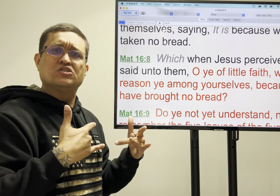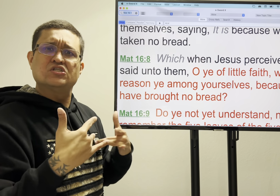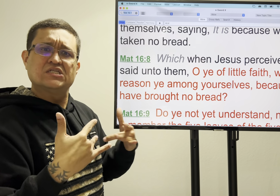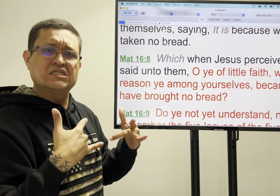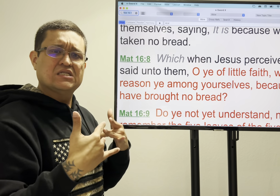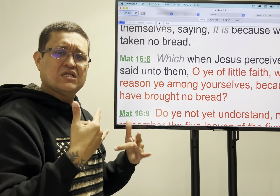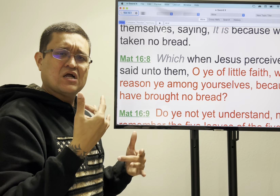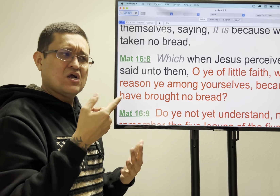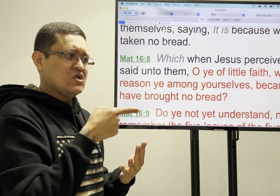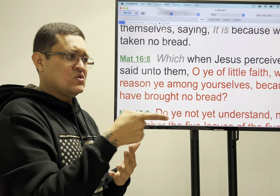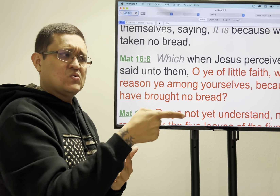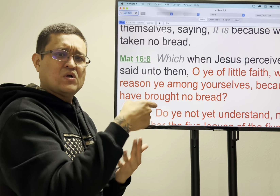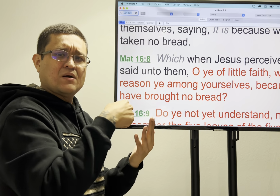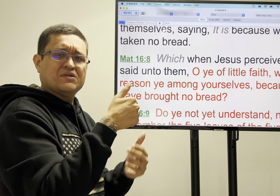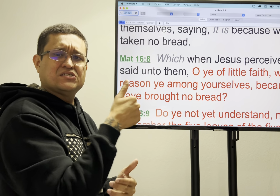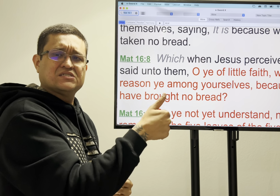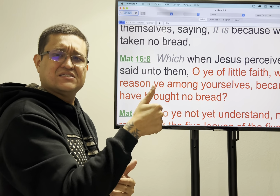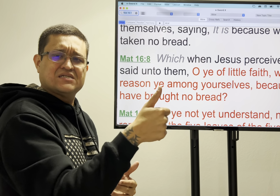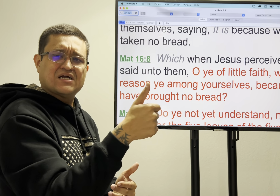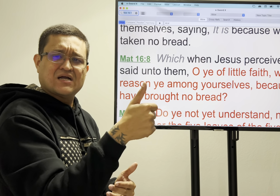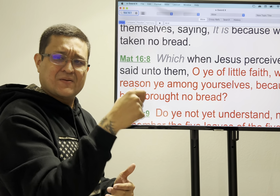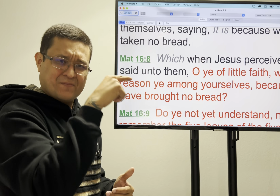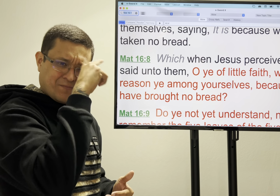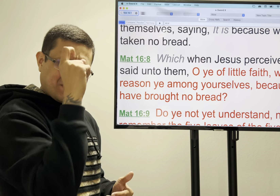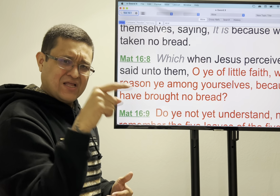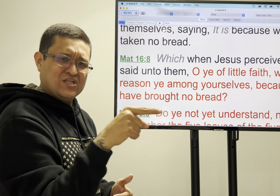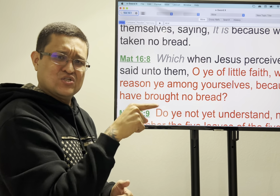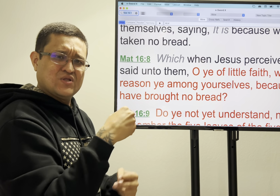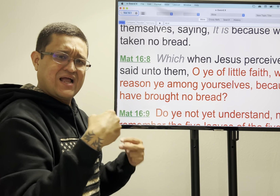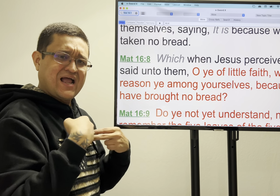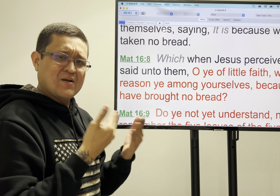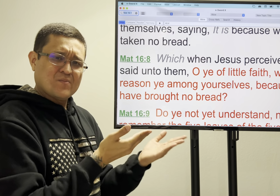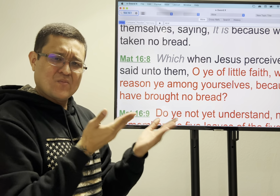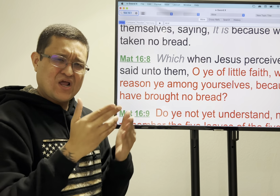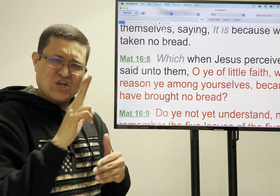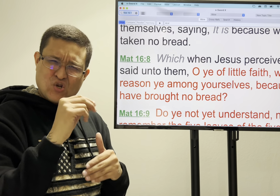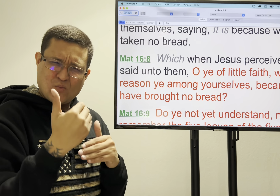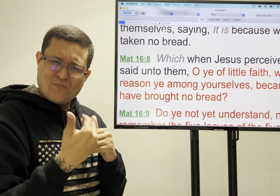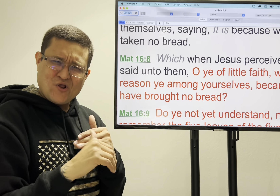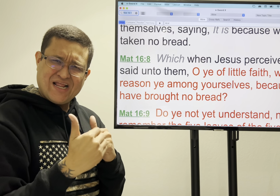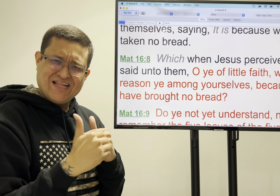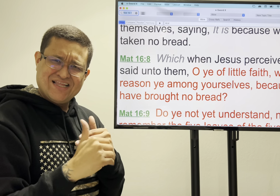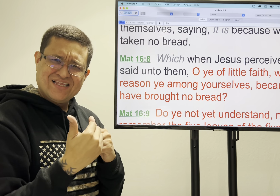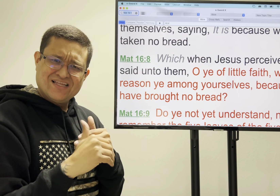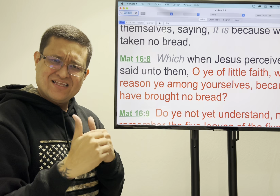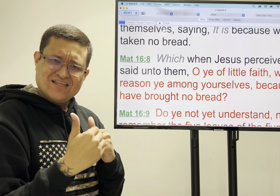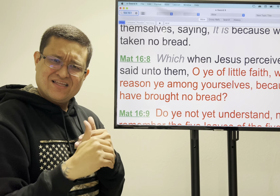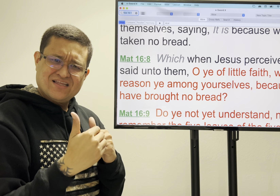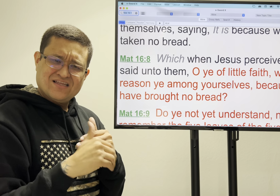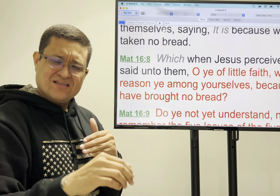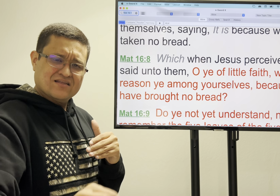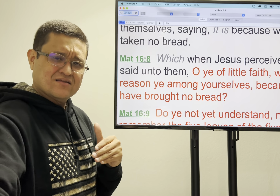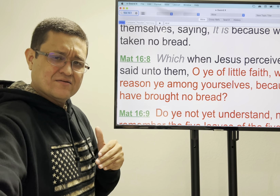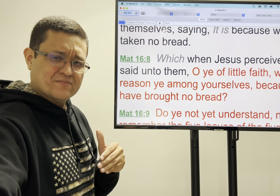why reason or be concerned ye among yourselves, because ye have brought no bread?